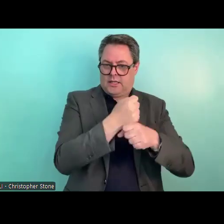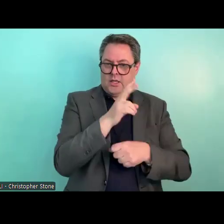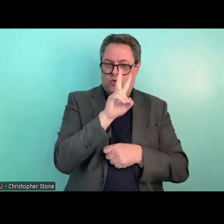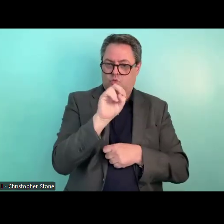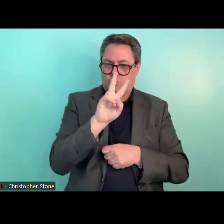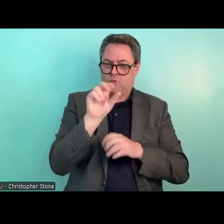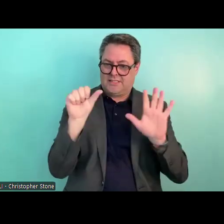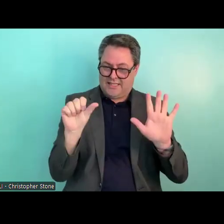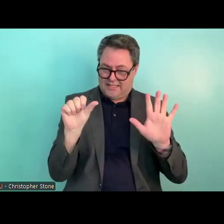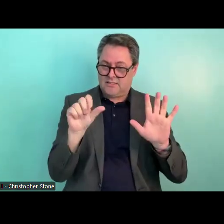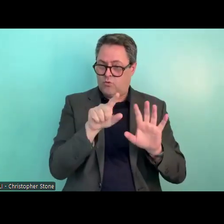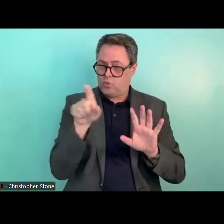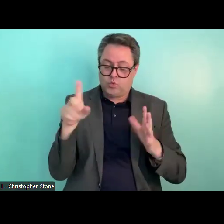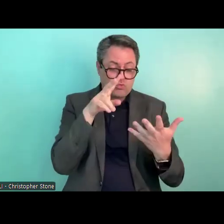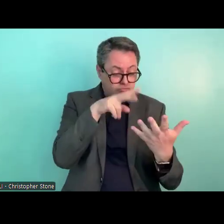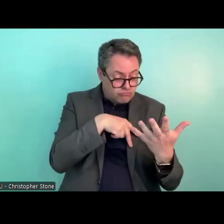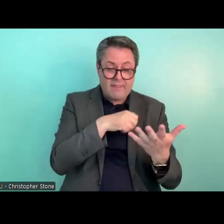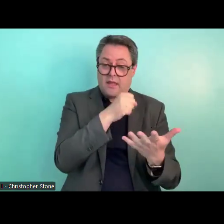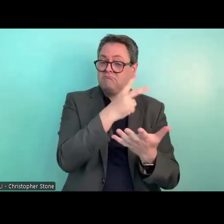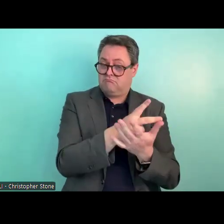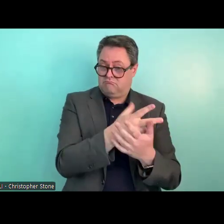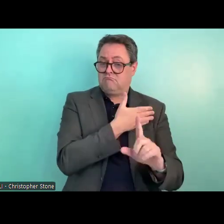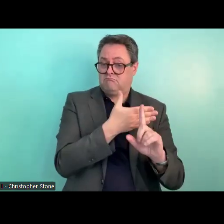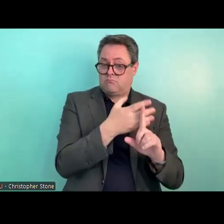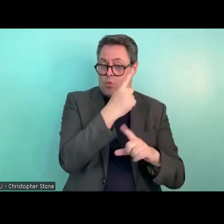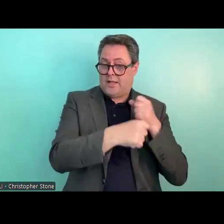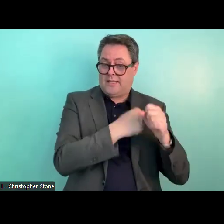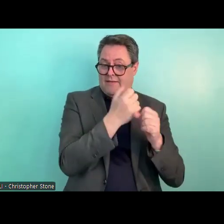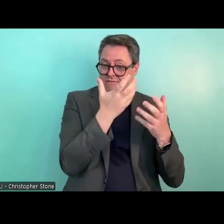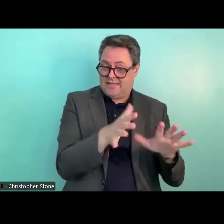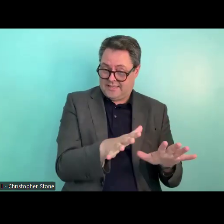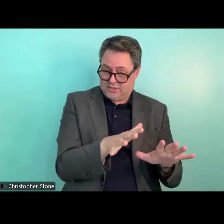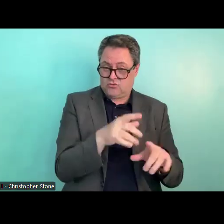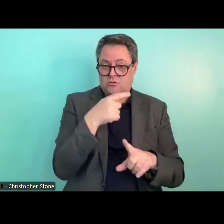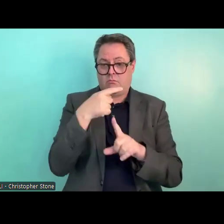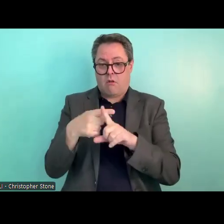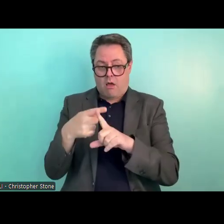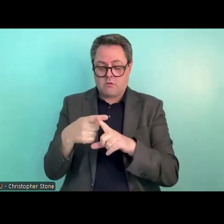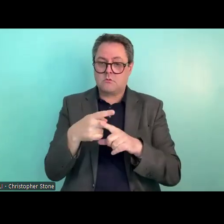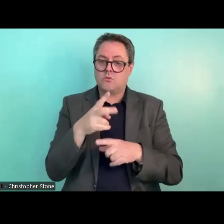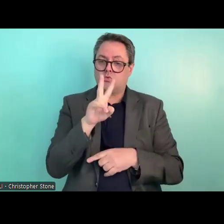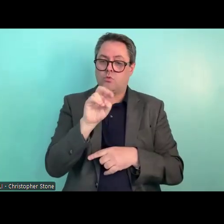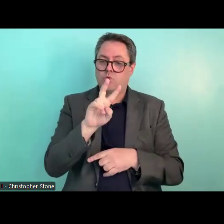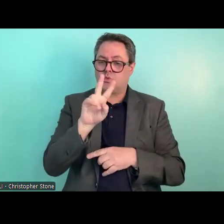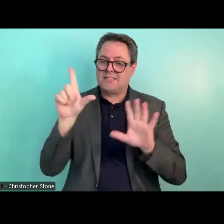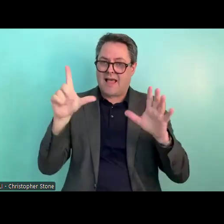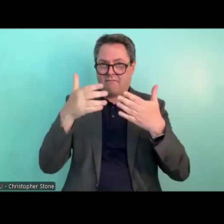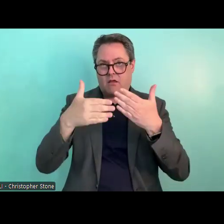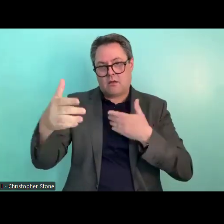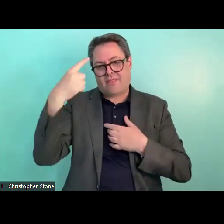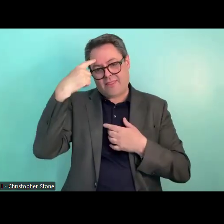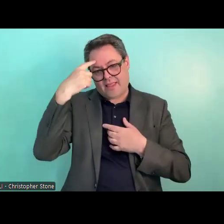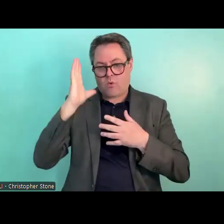So we will have to have this extraordinary general meeting in 2026 for you to be able to approve the financials for the previous